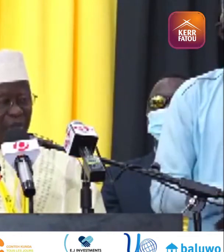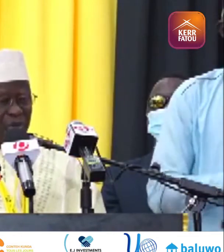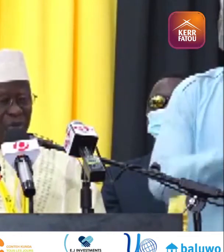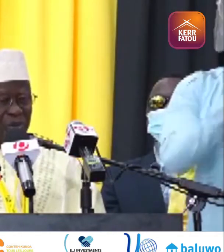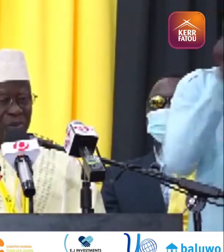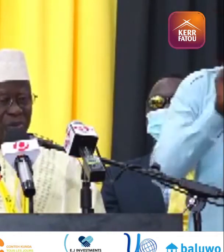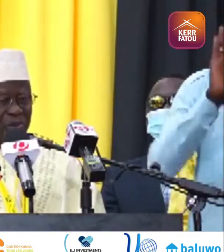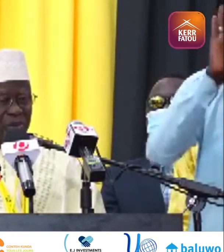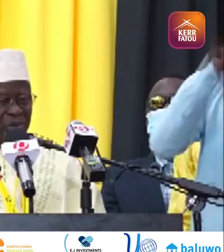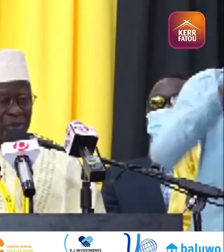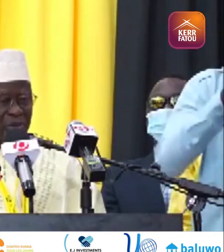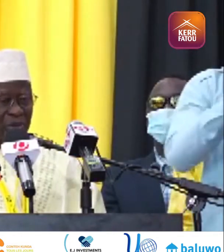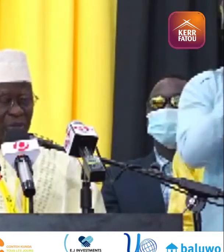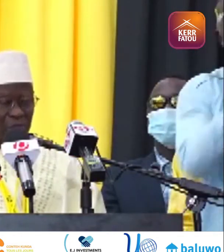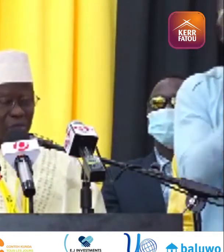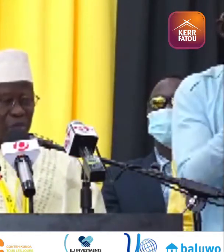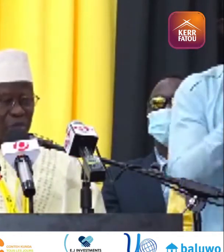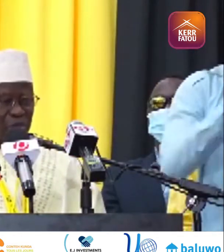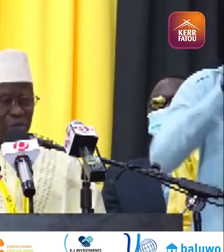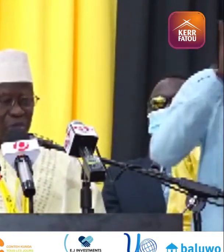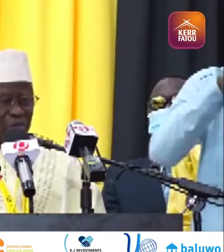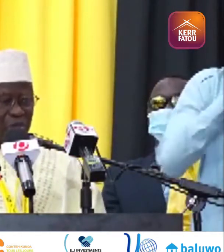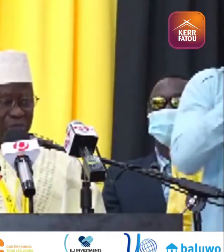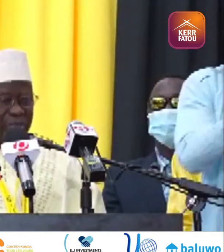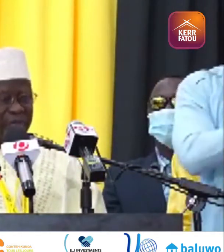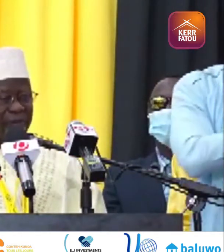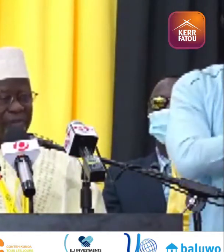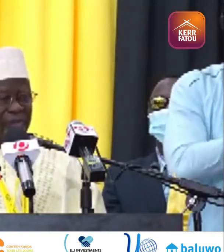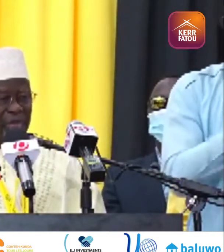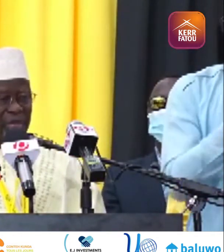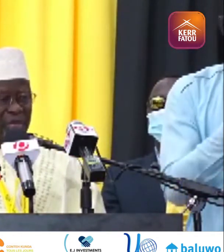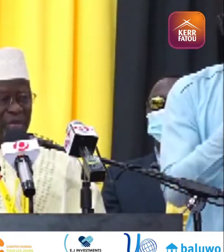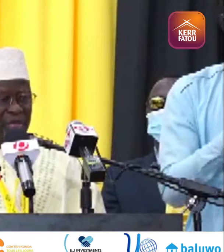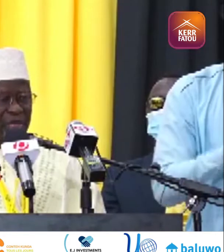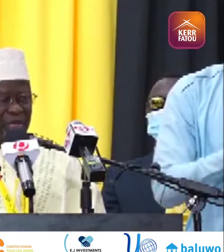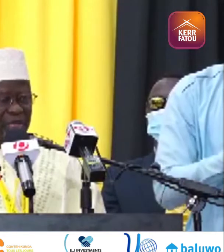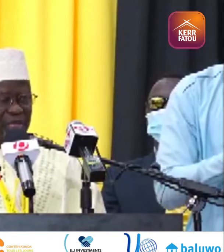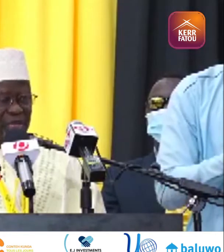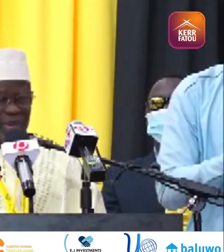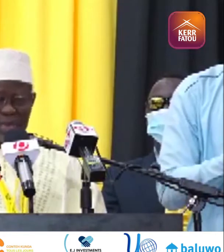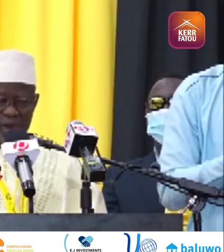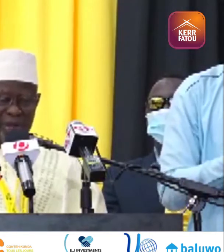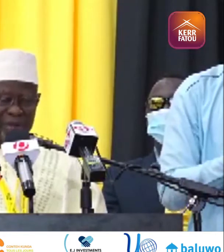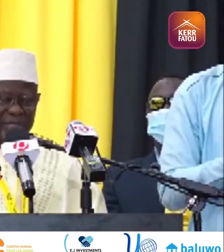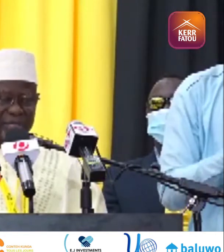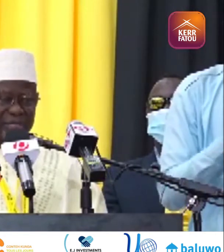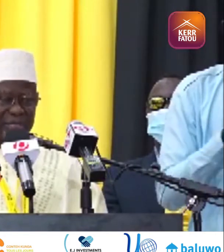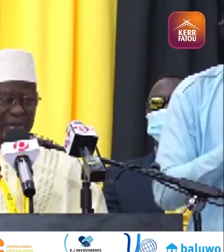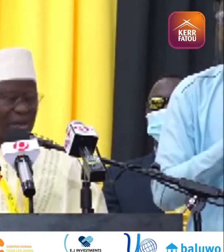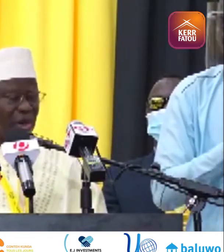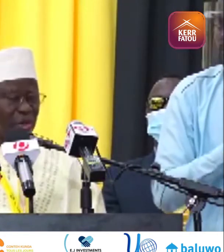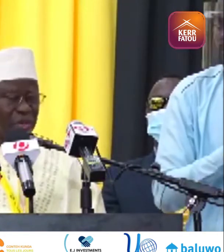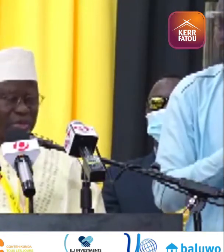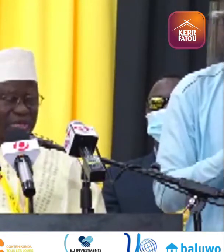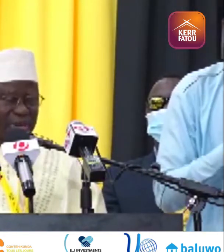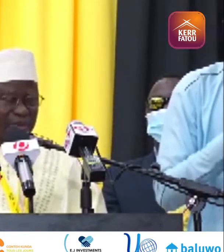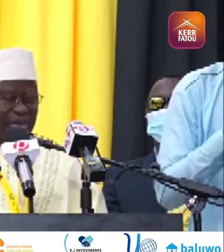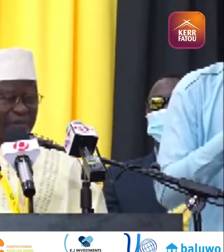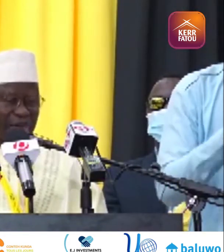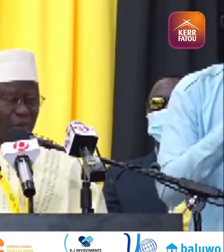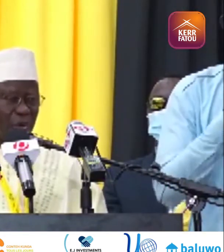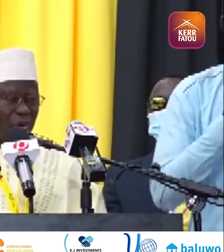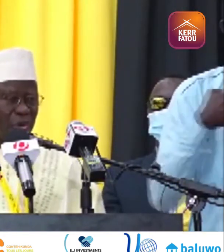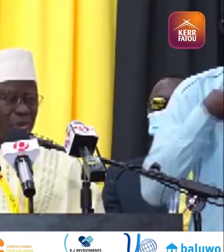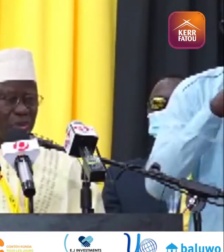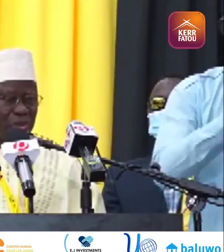2019. Bakau also did, And their rallies are always preceded